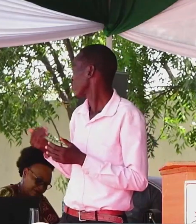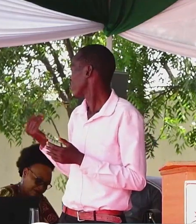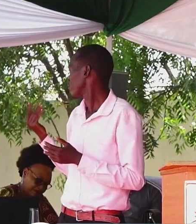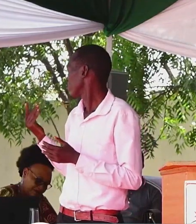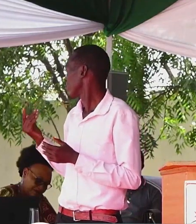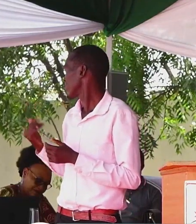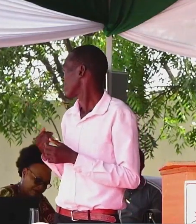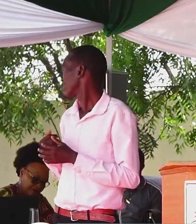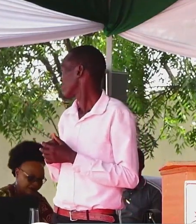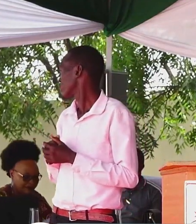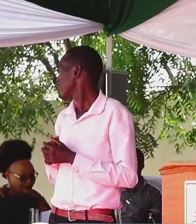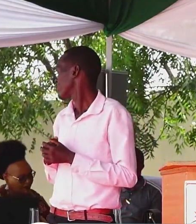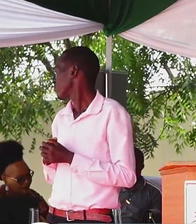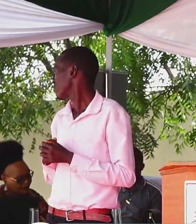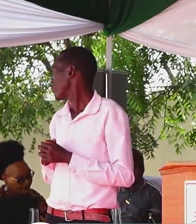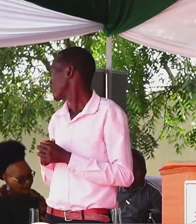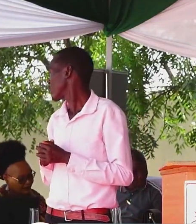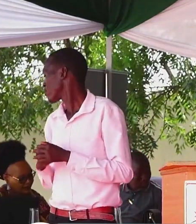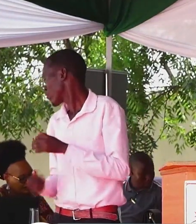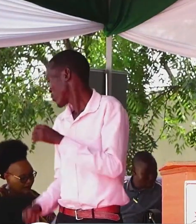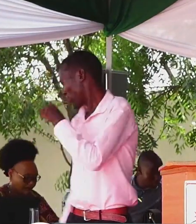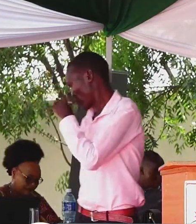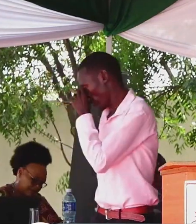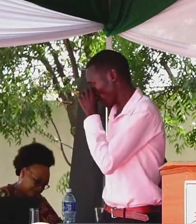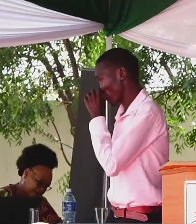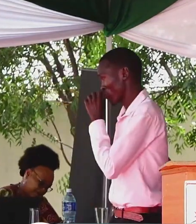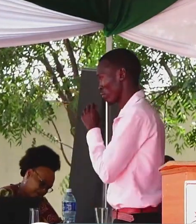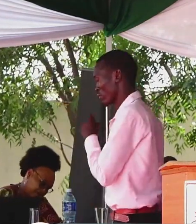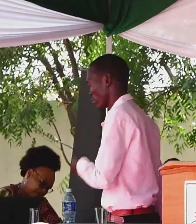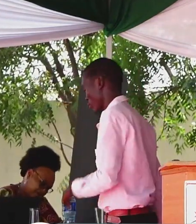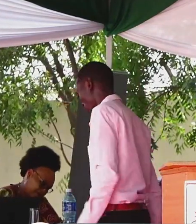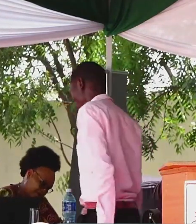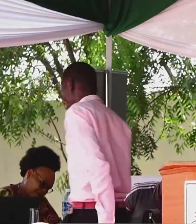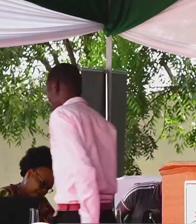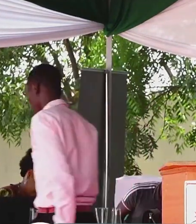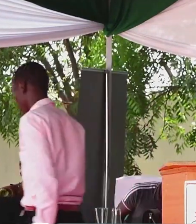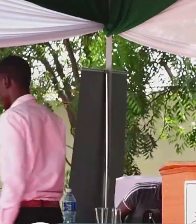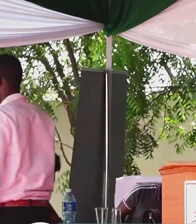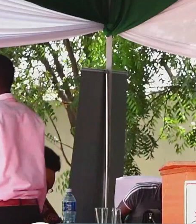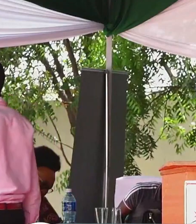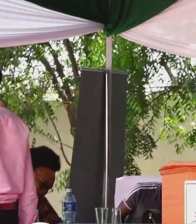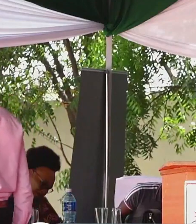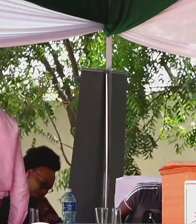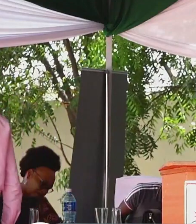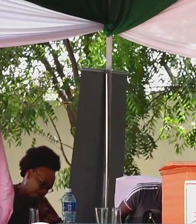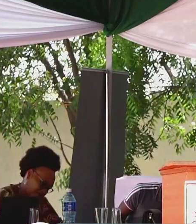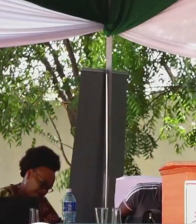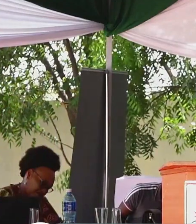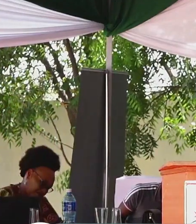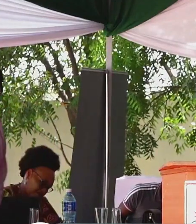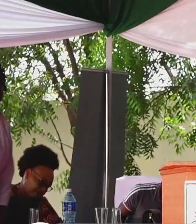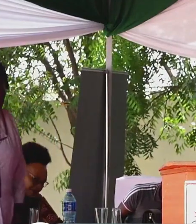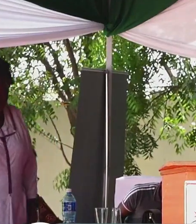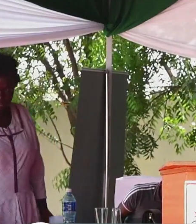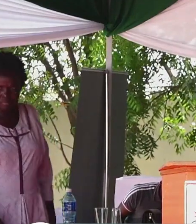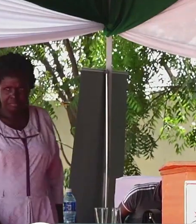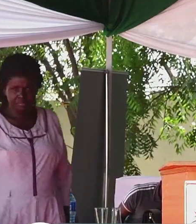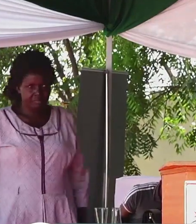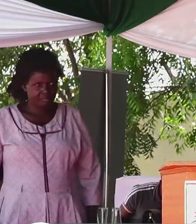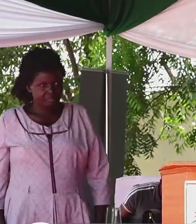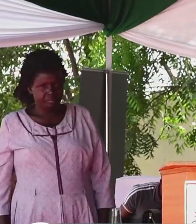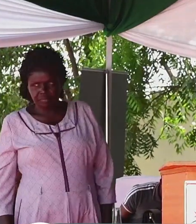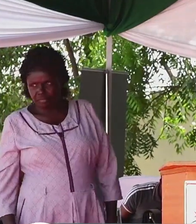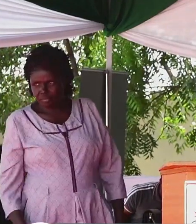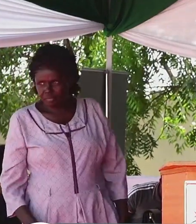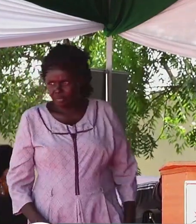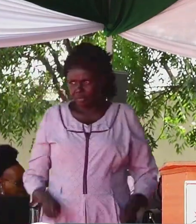So allow me to read the communique that the rapporteurs have come up with from the rapporteurs and delegates